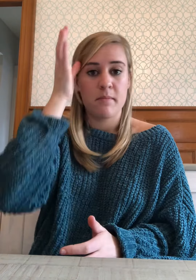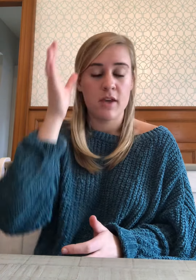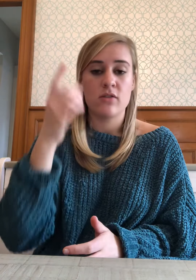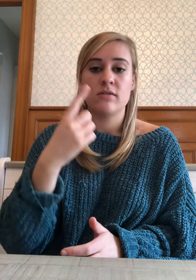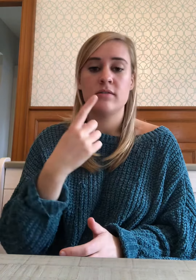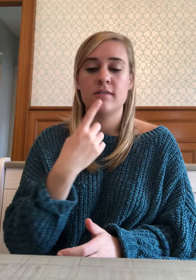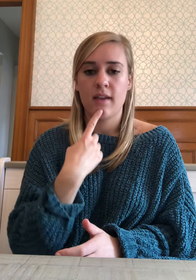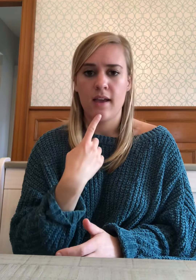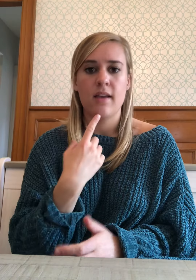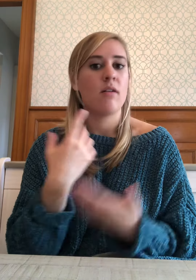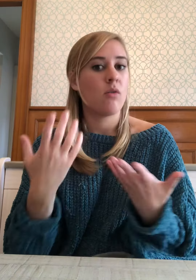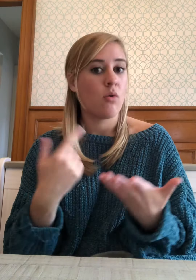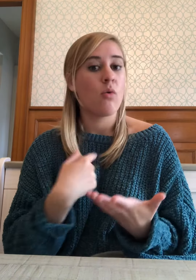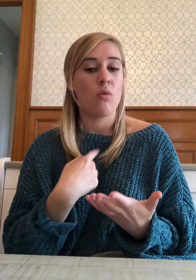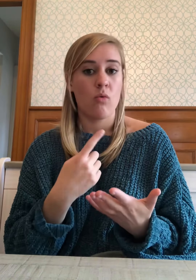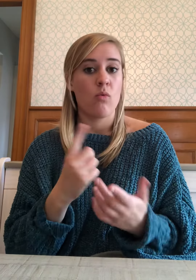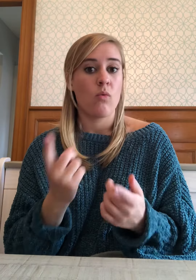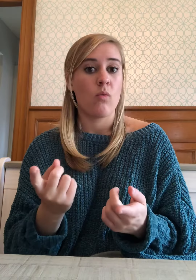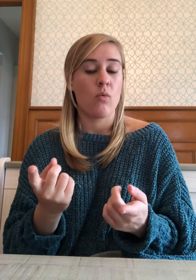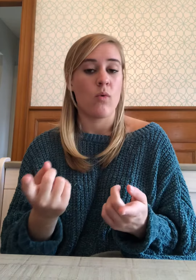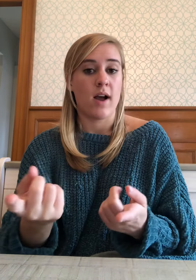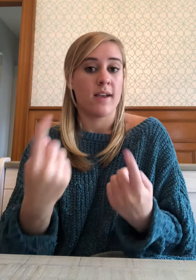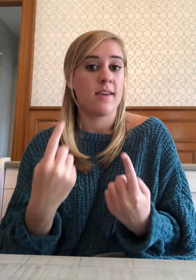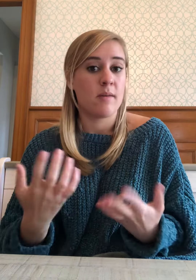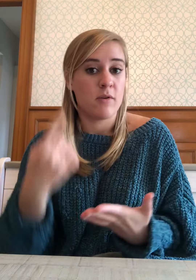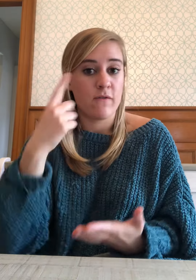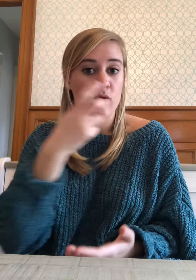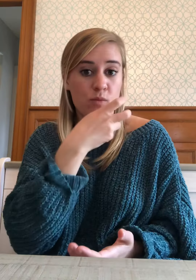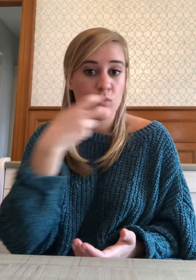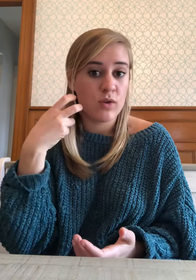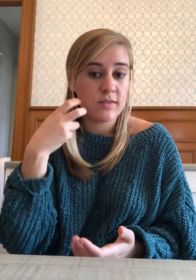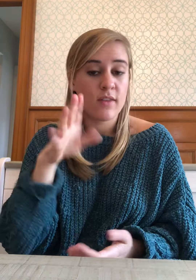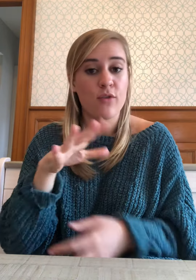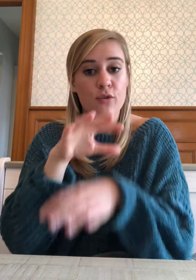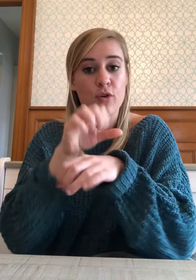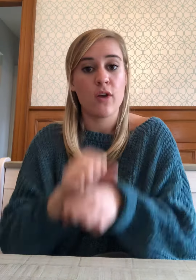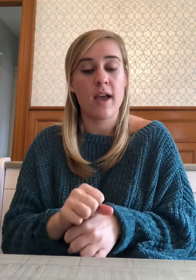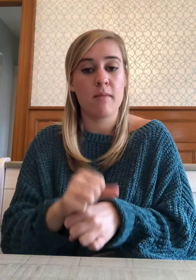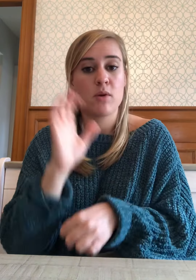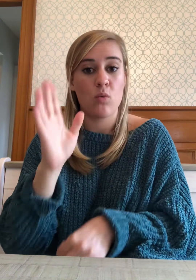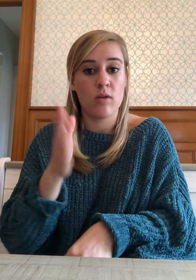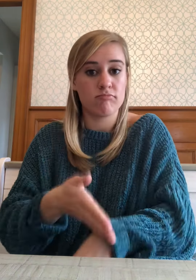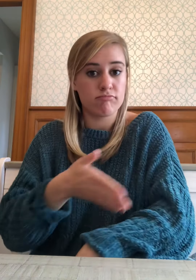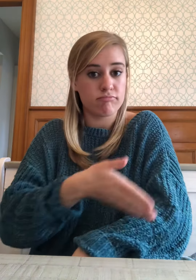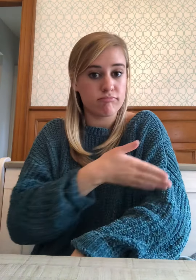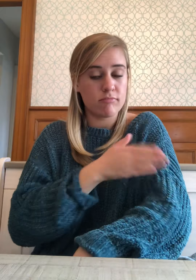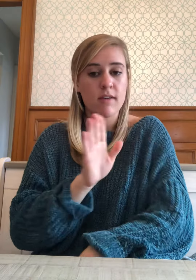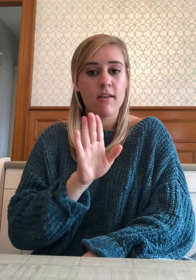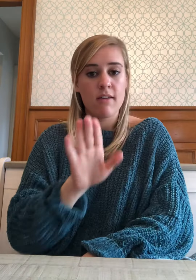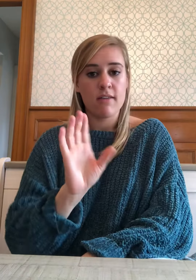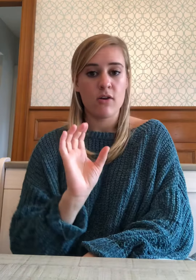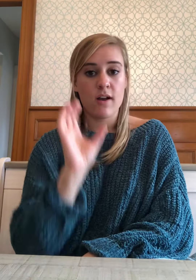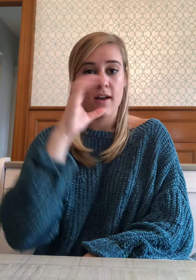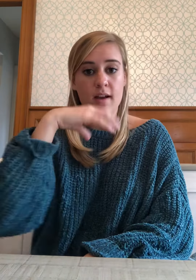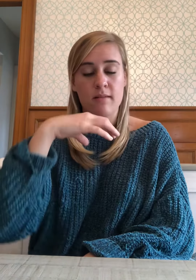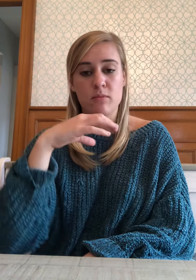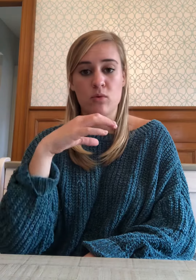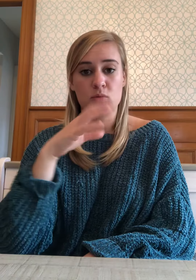I come to you for braces. The habit will get better. The abnormal speech will get better. There really isn't a cause